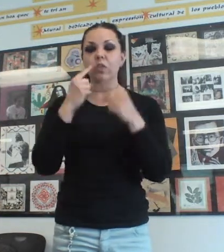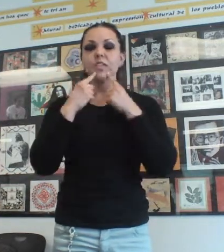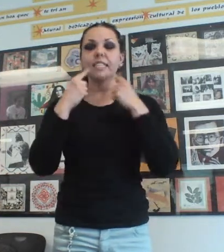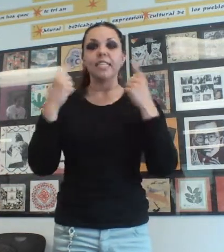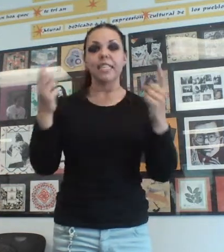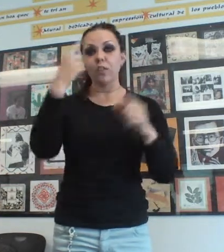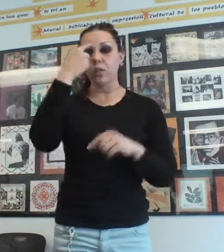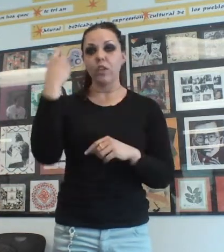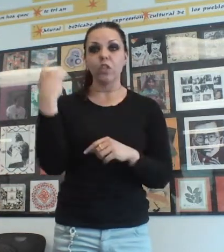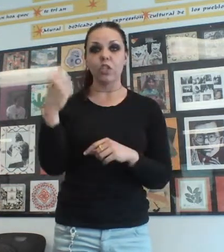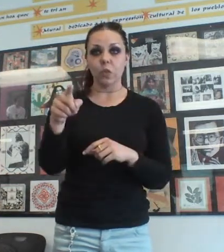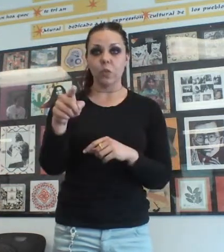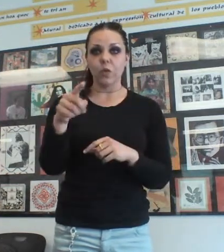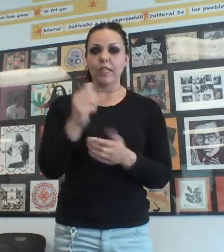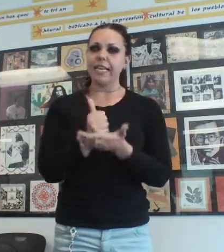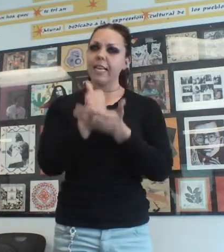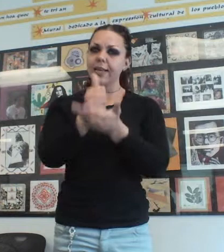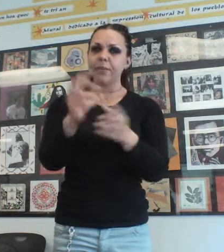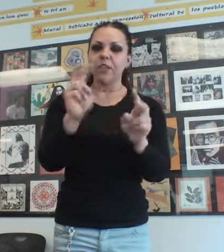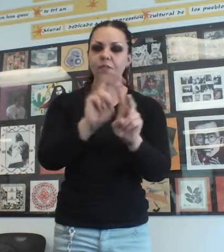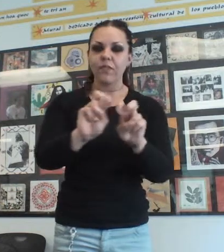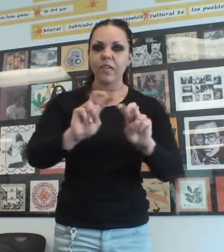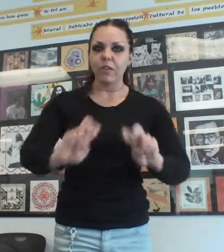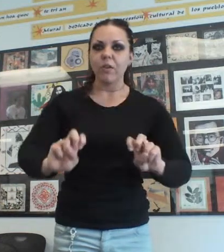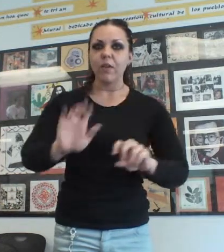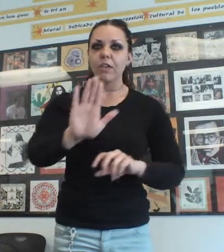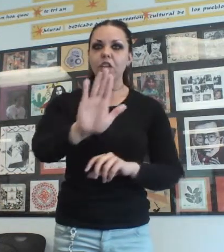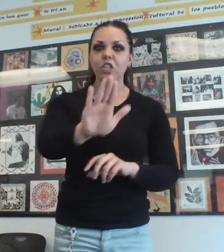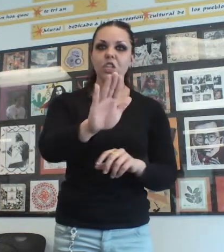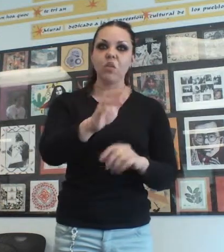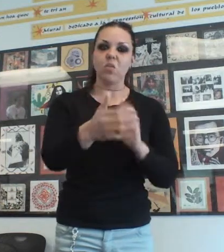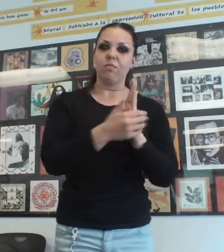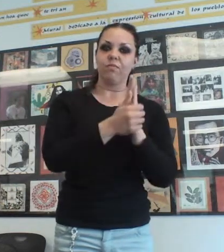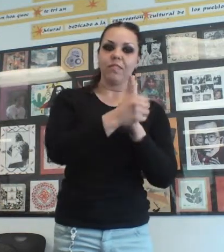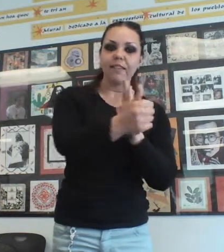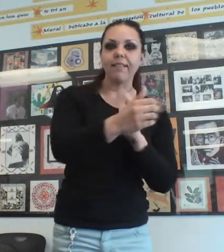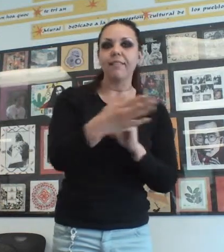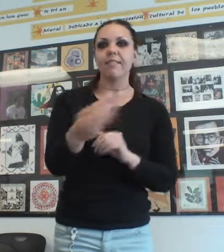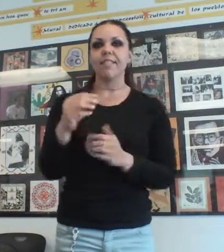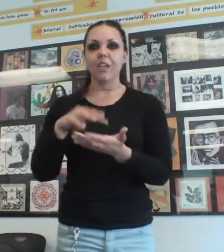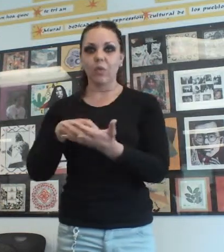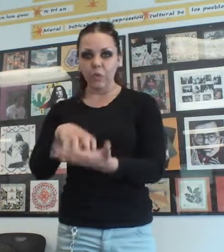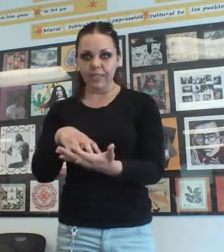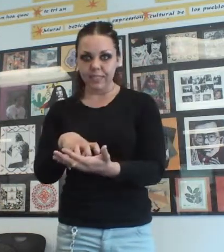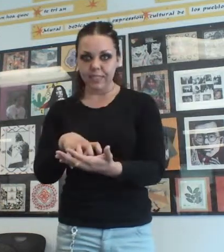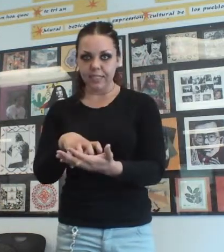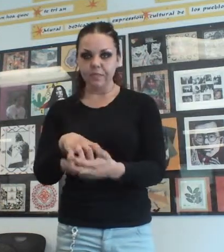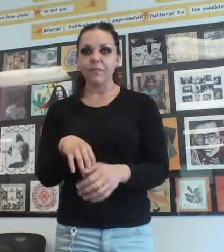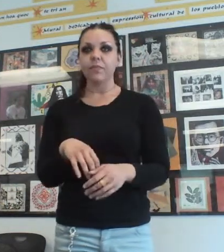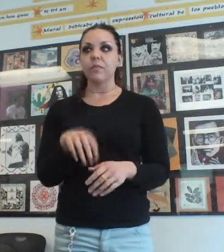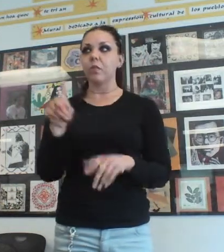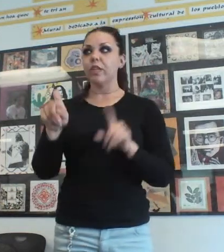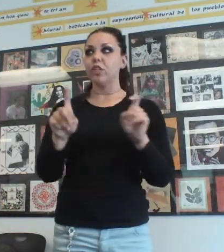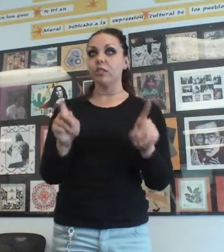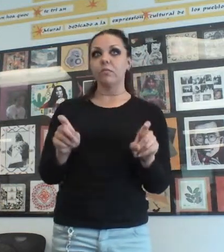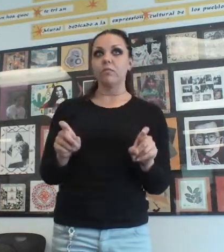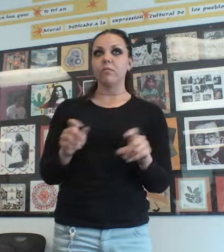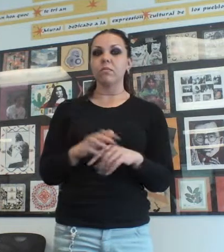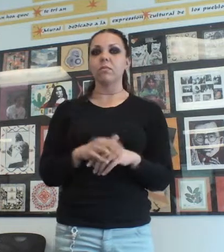where your strengths are. Okay? Questions? Done? All right, so let's start out with a couple of them.